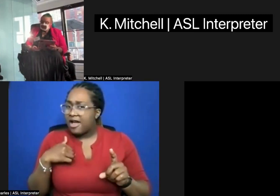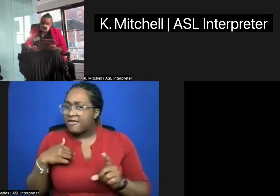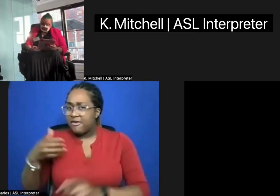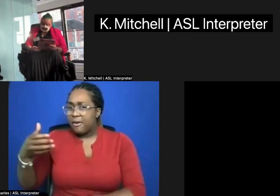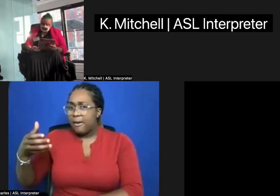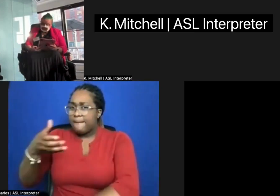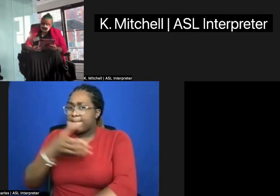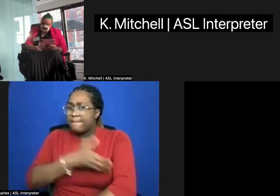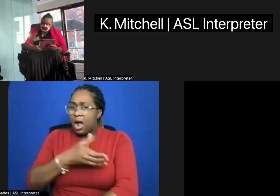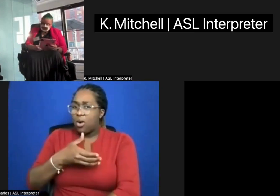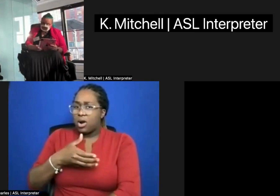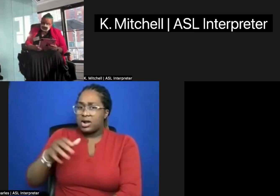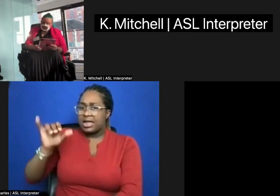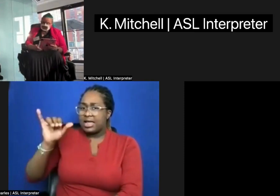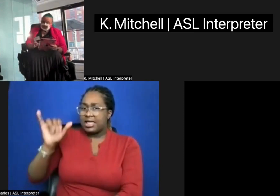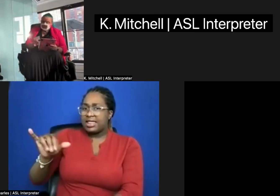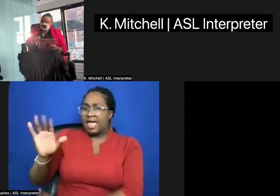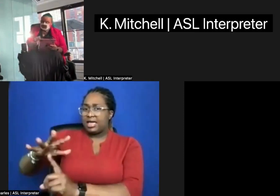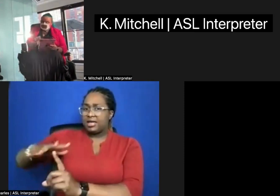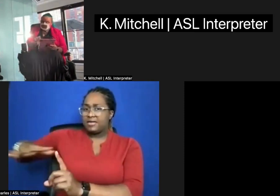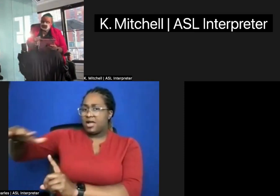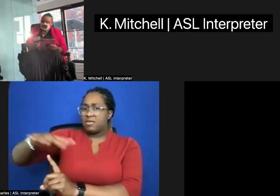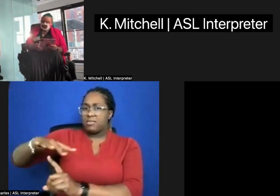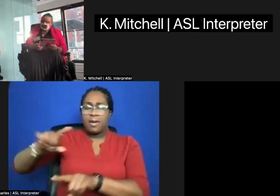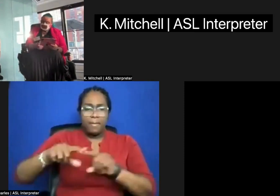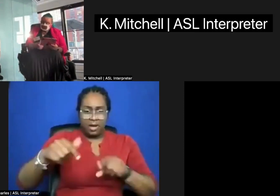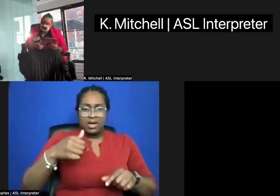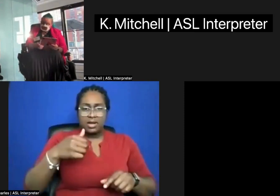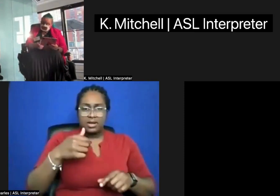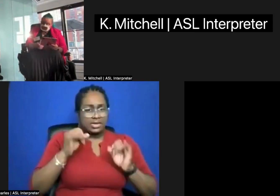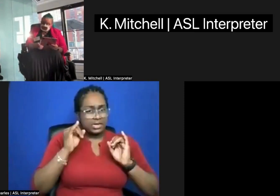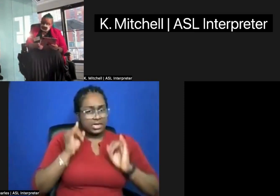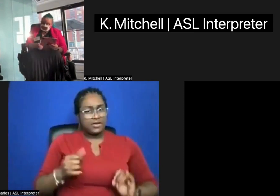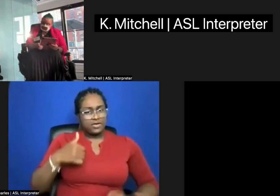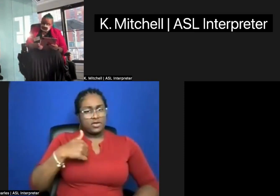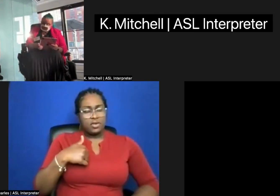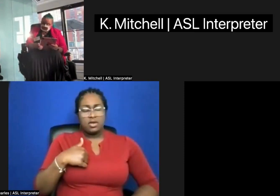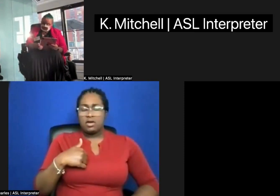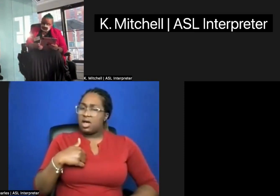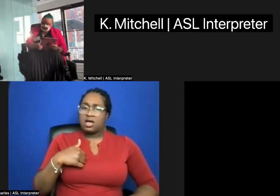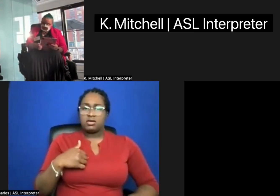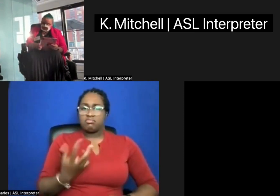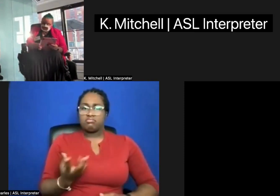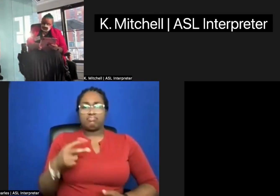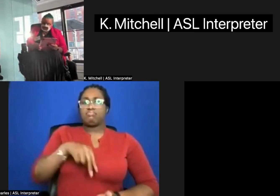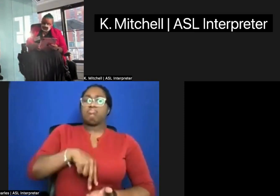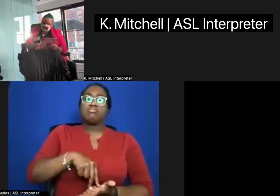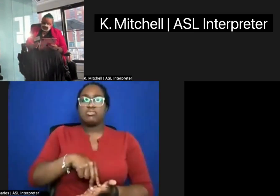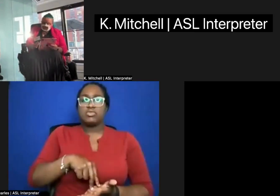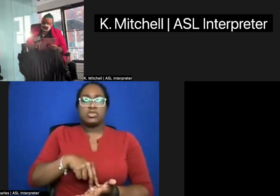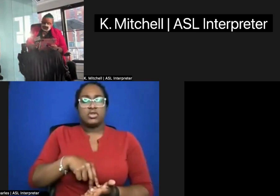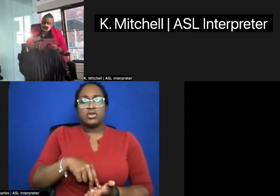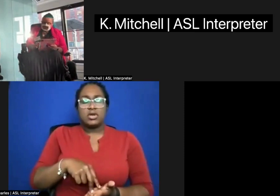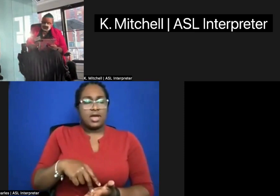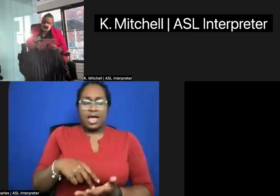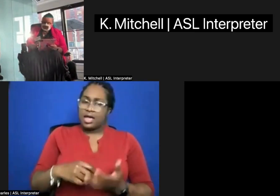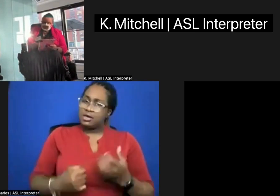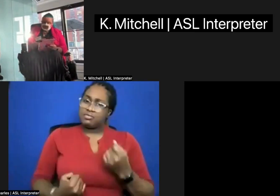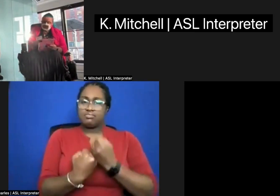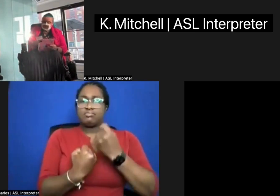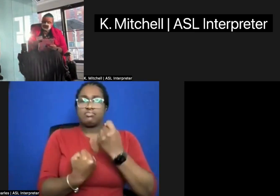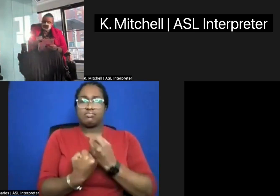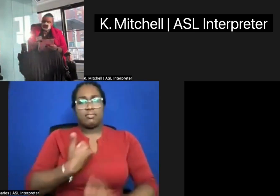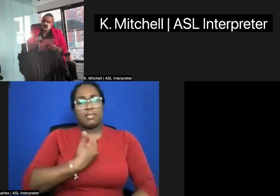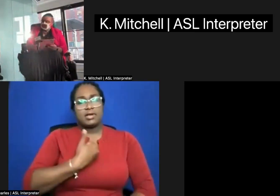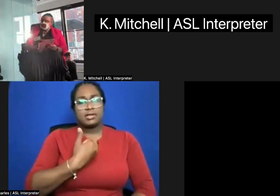power as an individual who stood up for herself. And, Absolutely. at least they're,